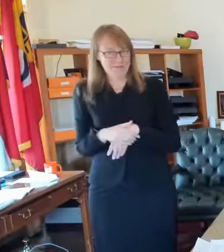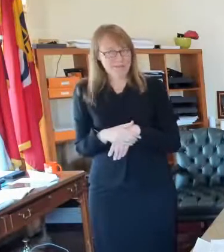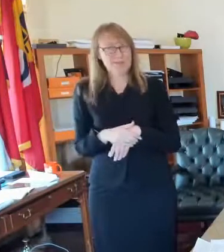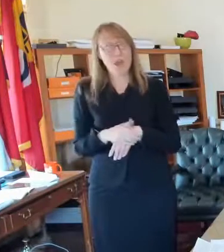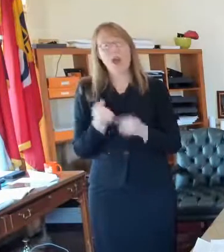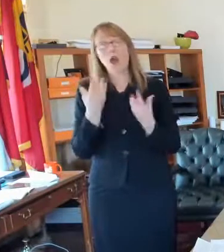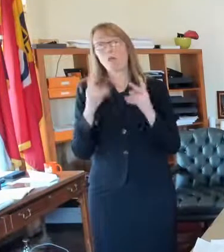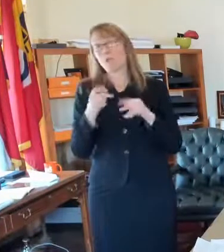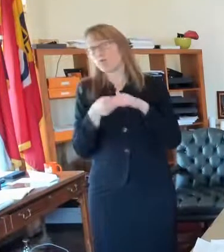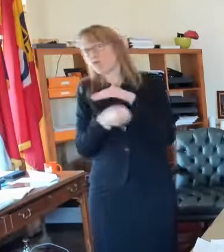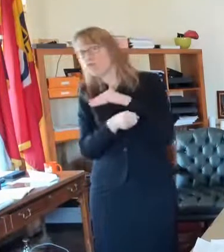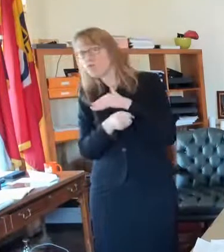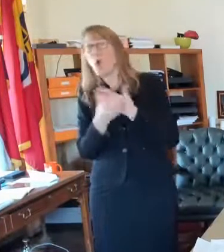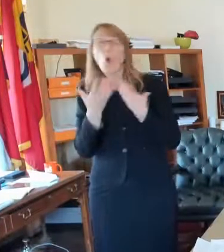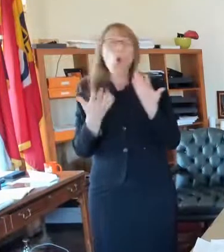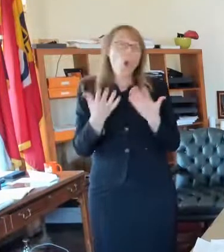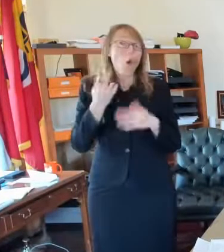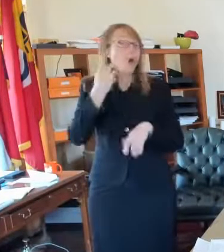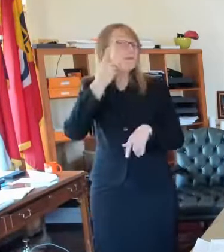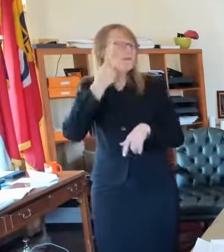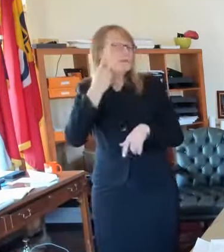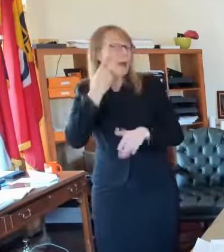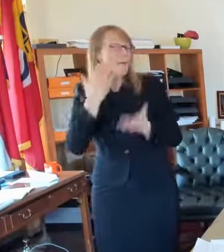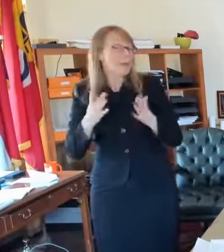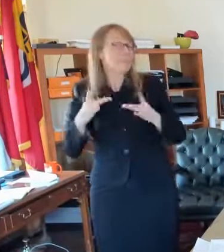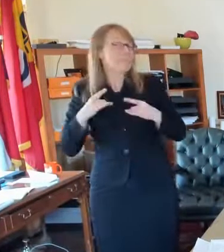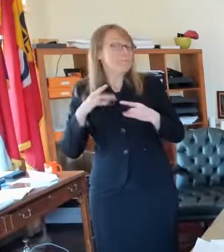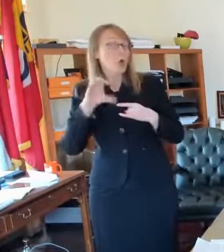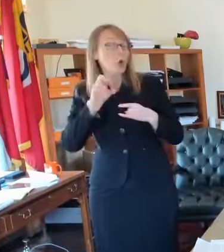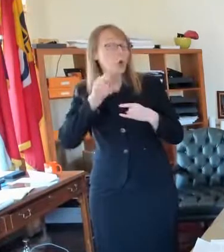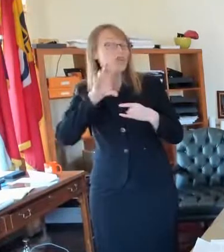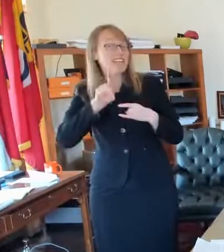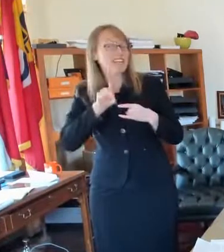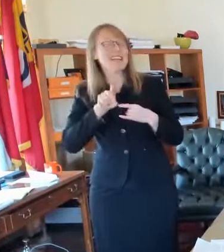suspected COVID is 923.